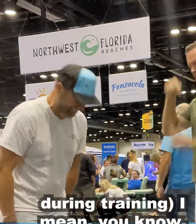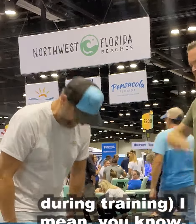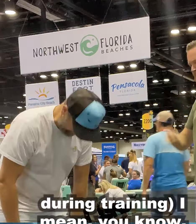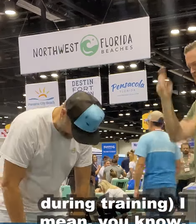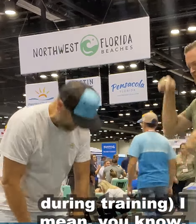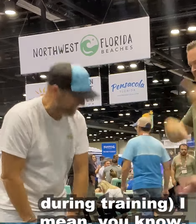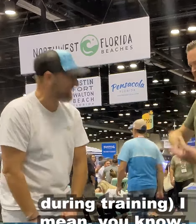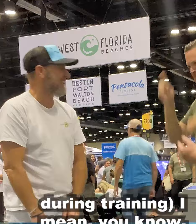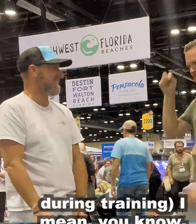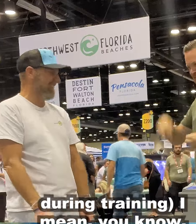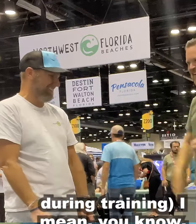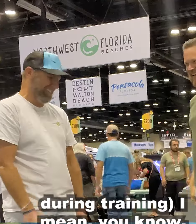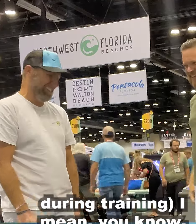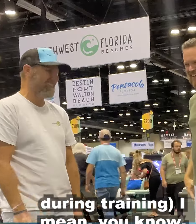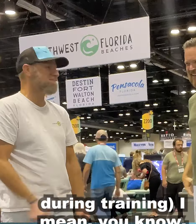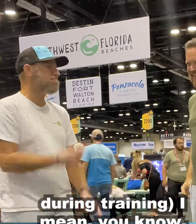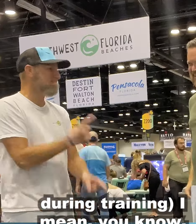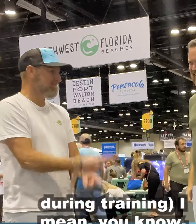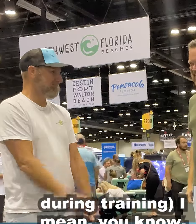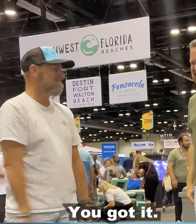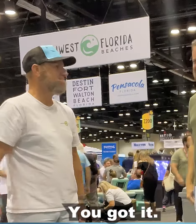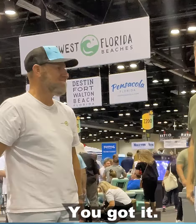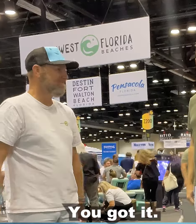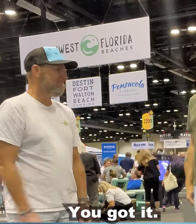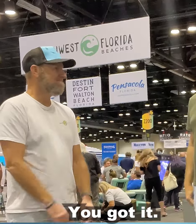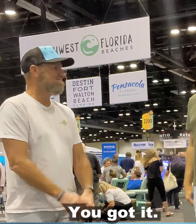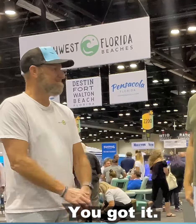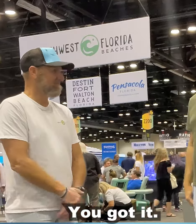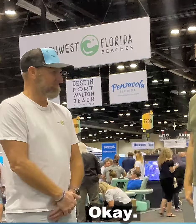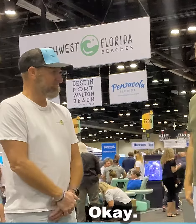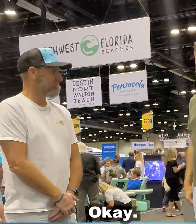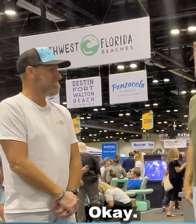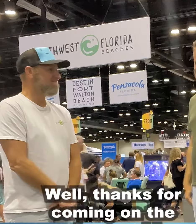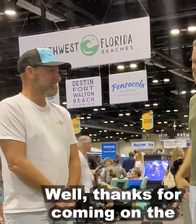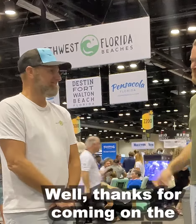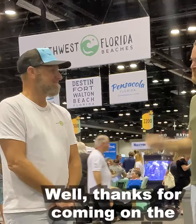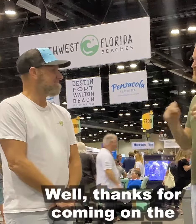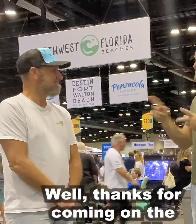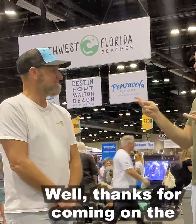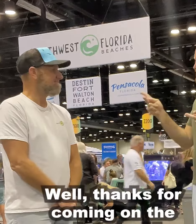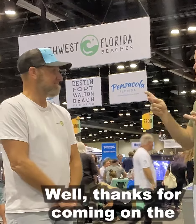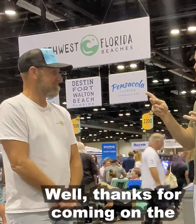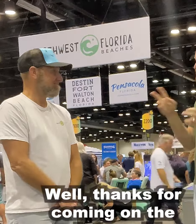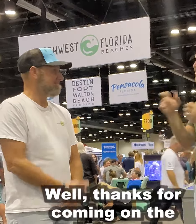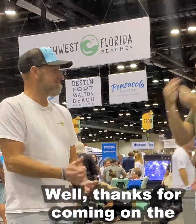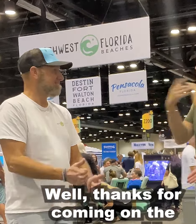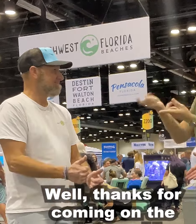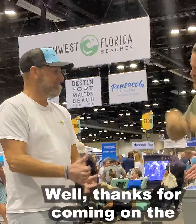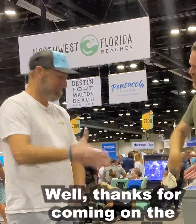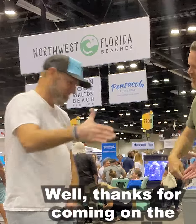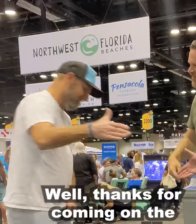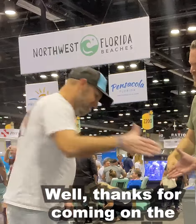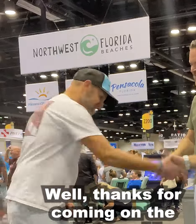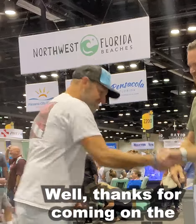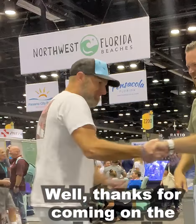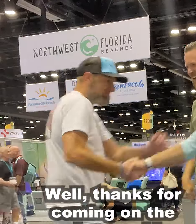I mean, you know. You got it. You got it. Okay. Well, thanks for coming on the show. And I